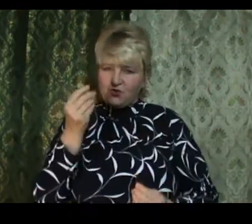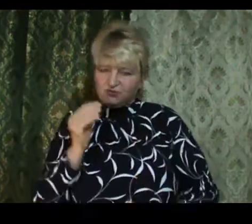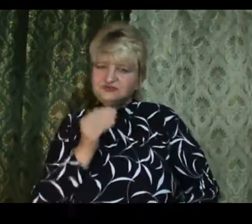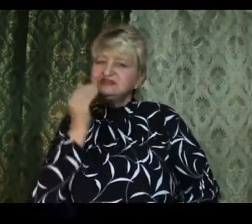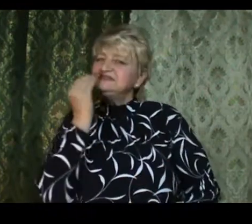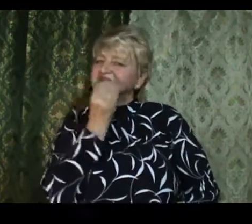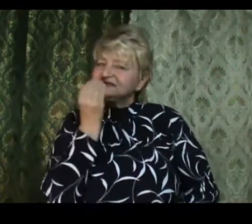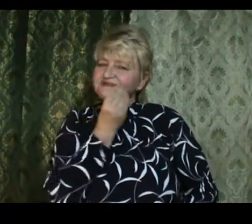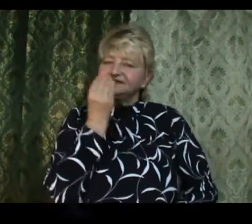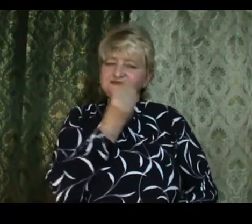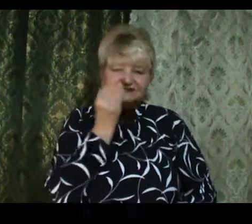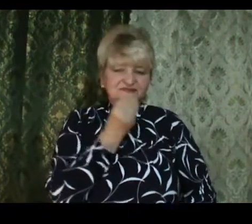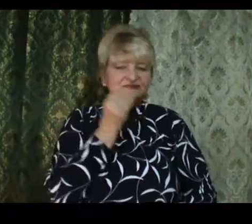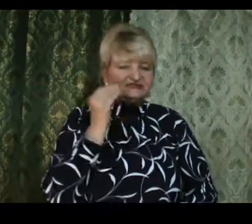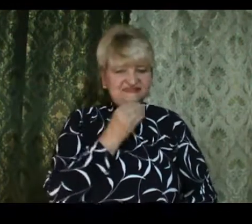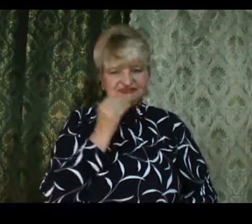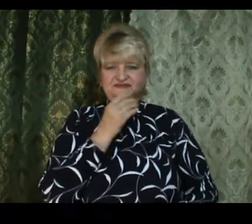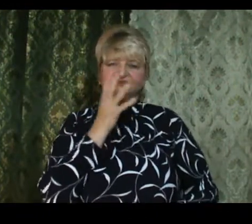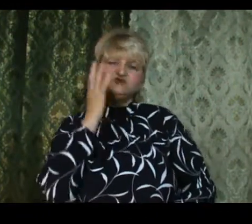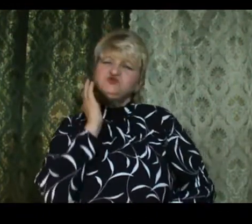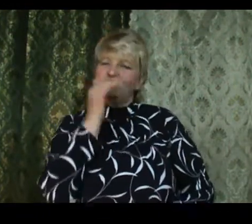Thank you.